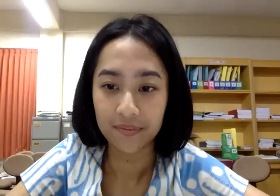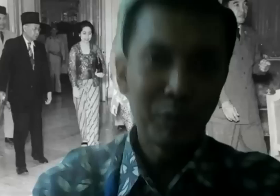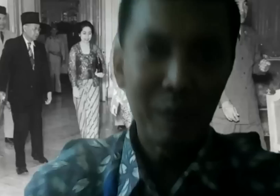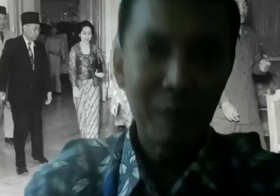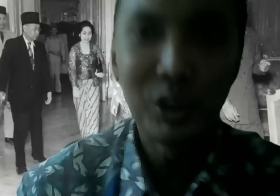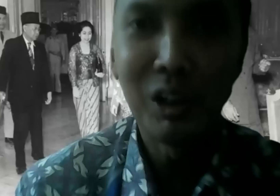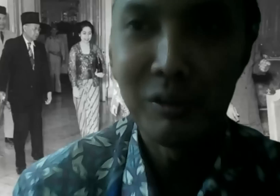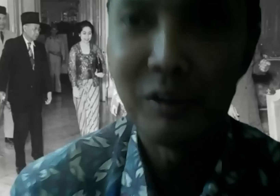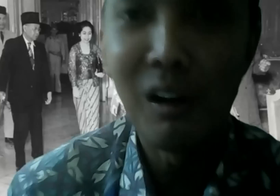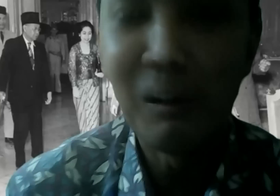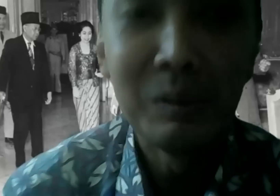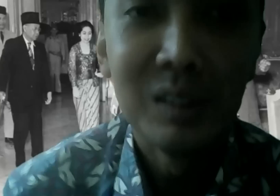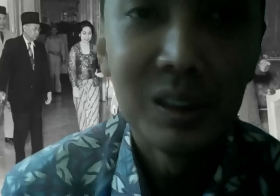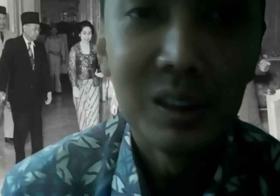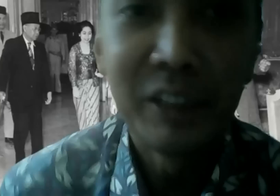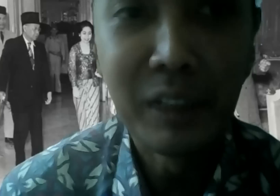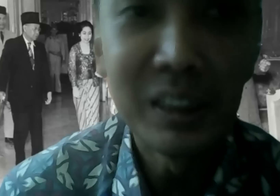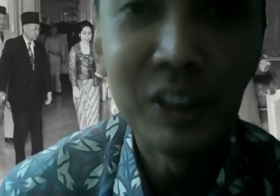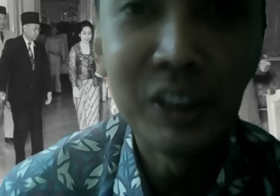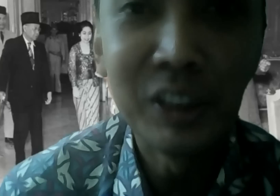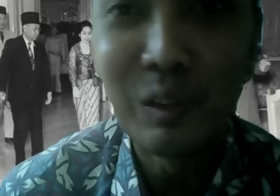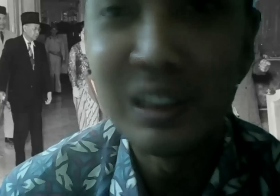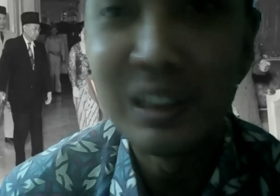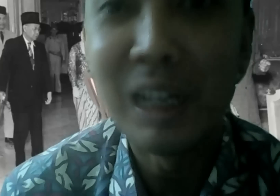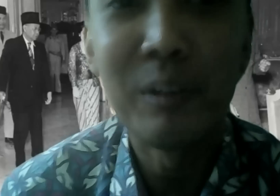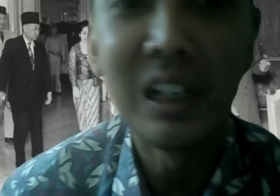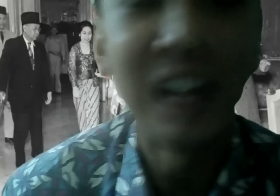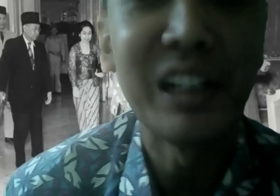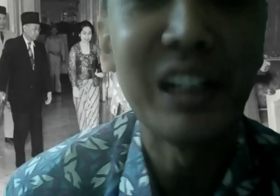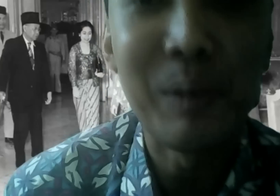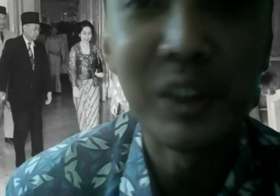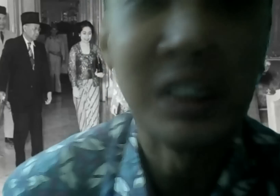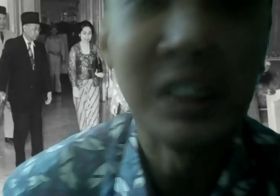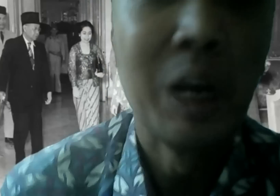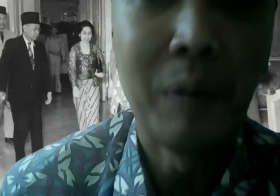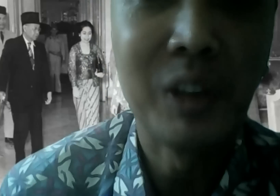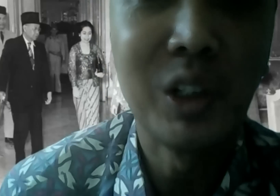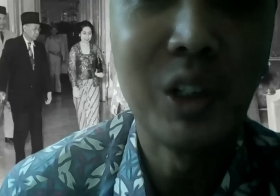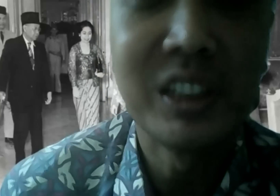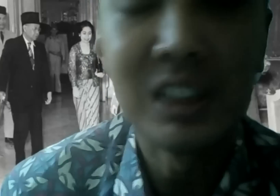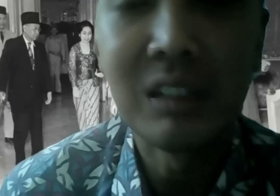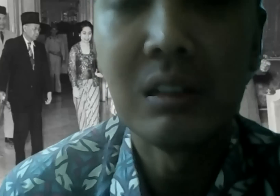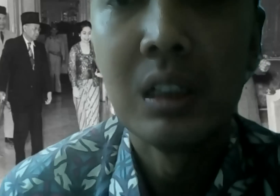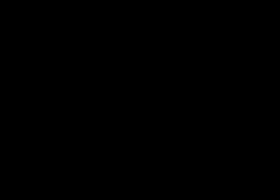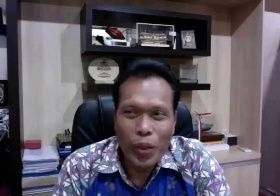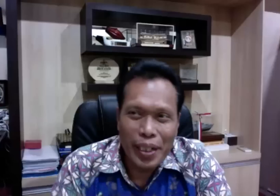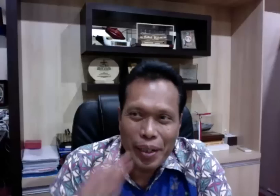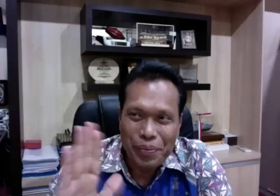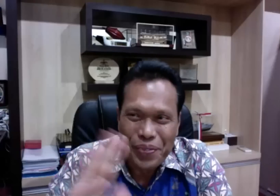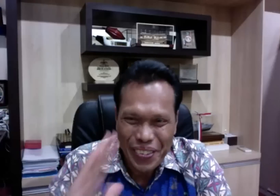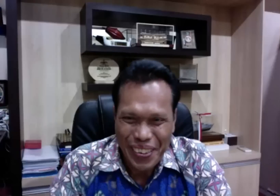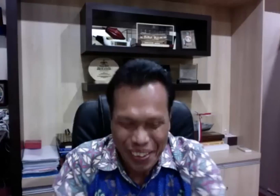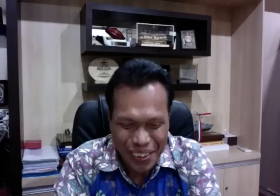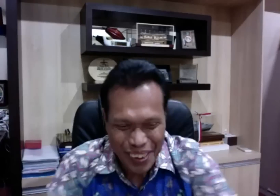Thank you, Pak Marjono, for giving this opportunity. I really appreciate. Pak Marjono is a